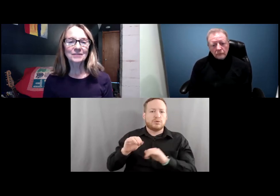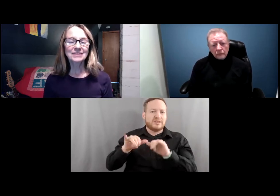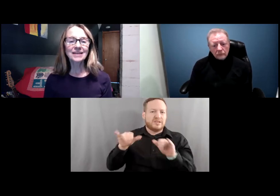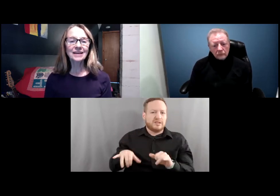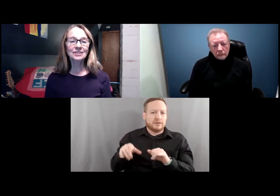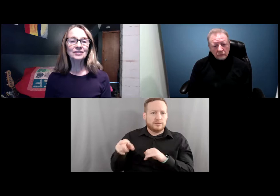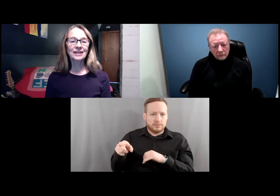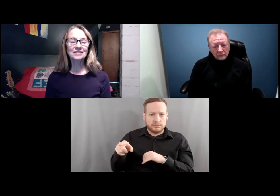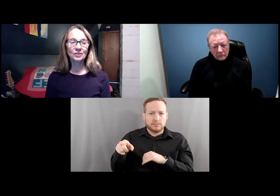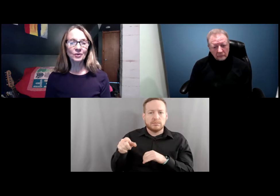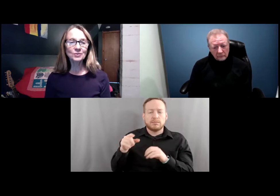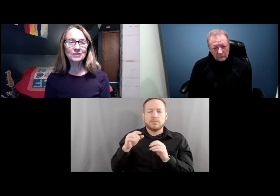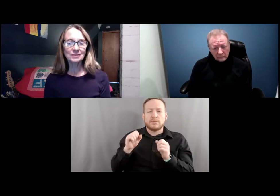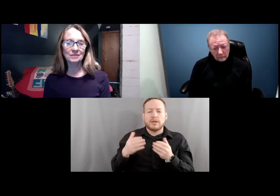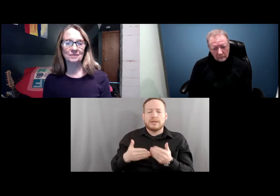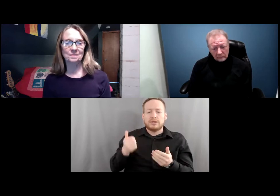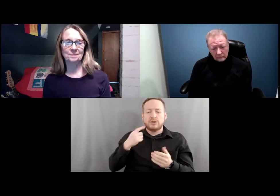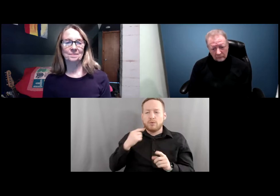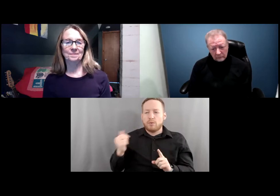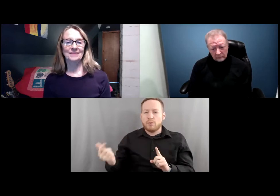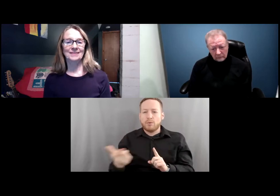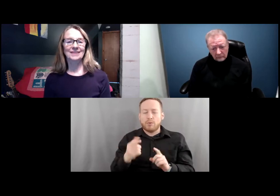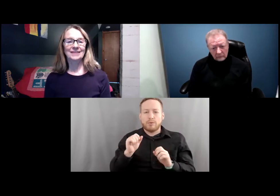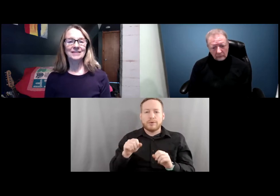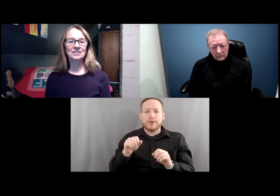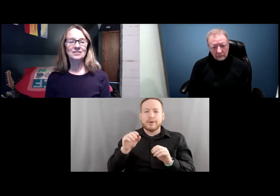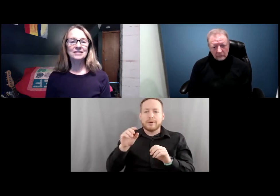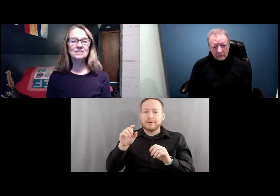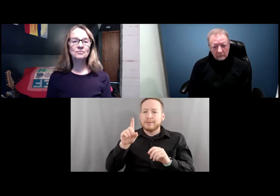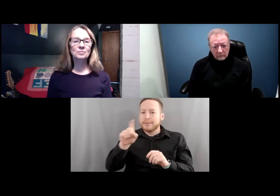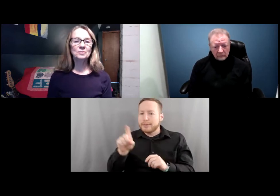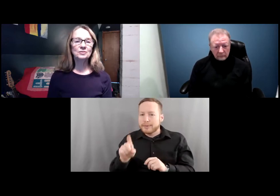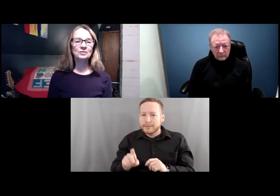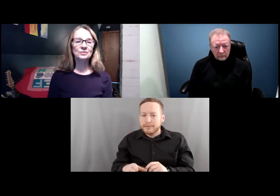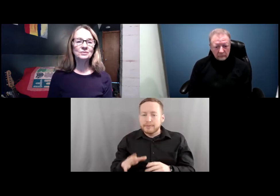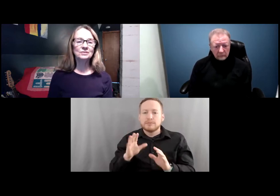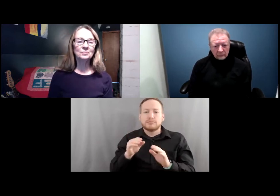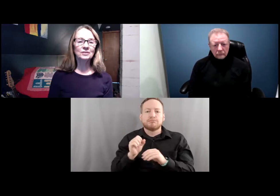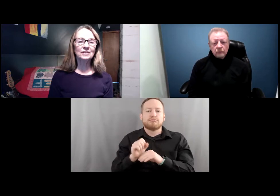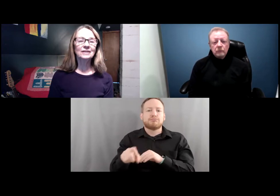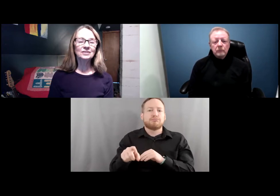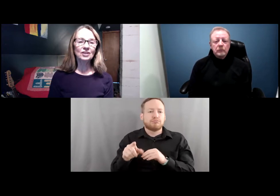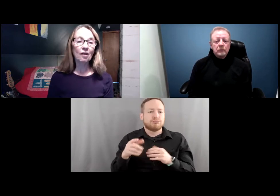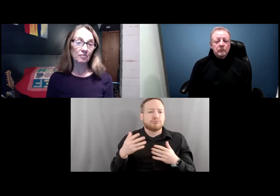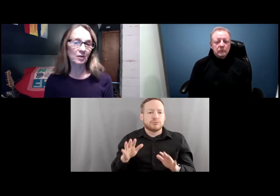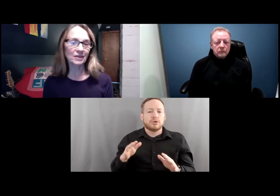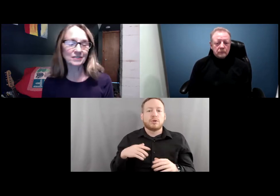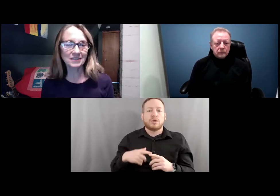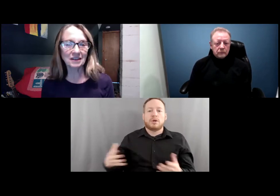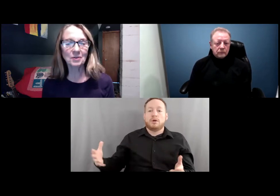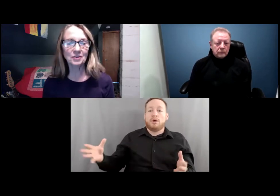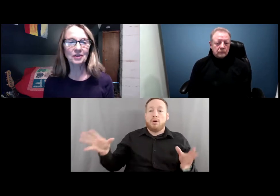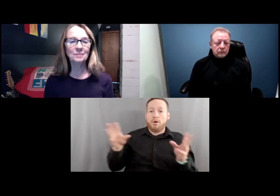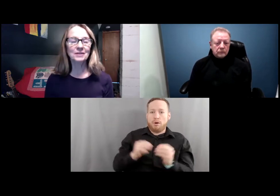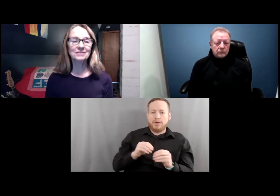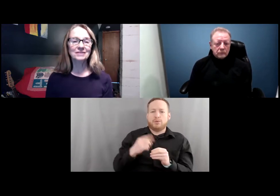The state actually has their own system. And it's easy for people to simply check off the boxes and type